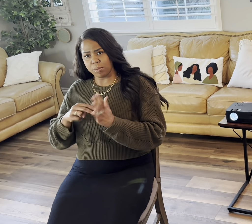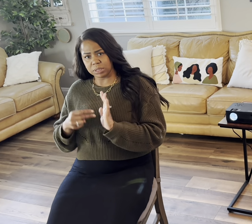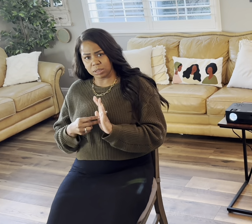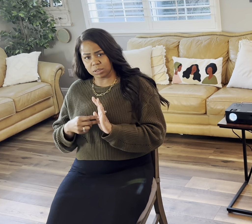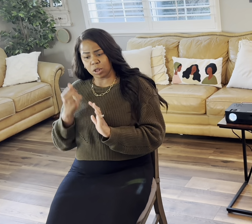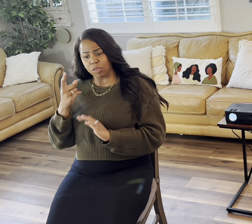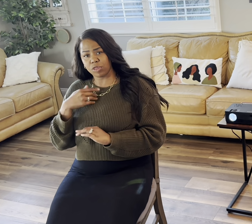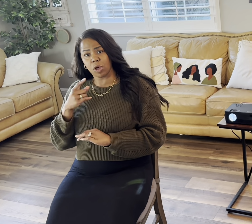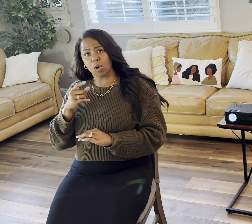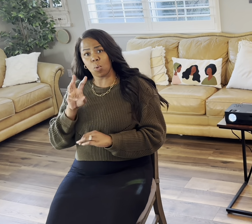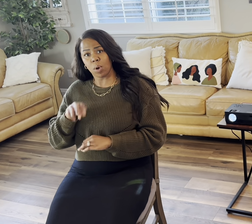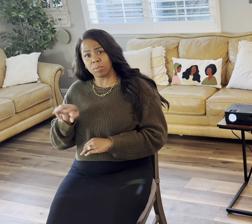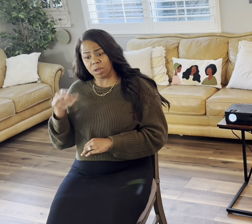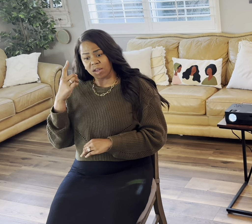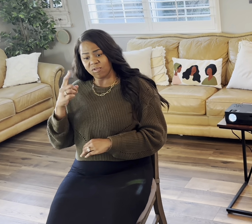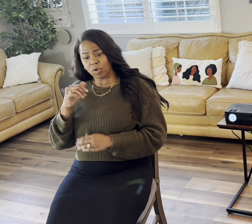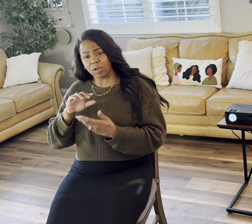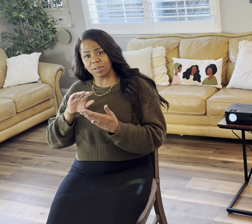City of Sacramento is